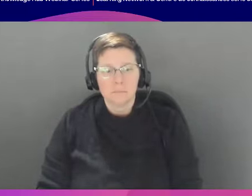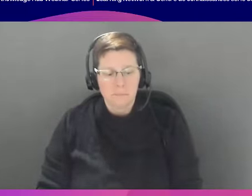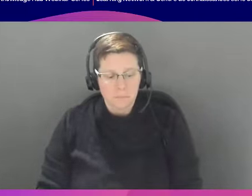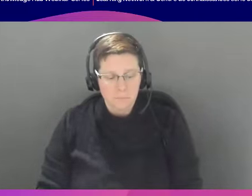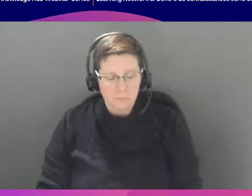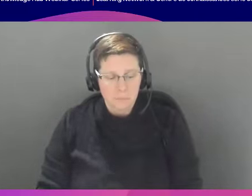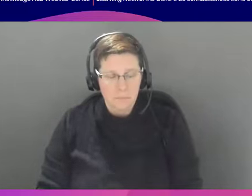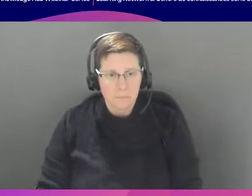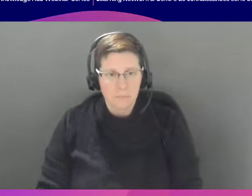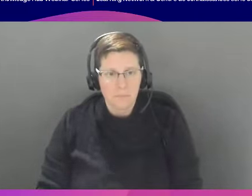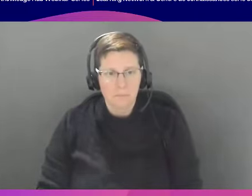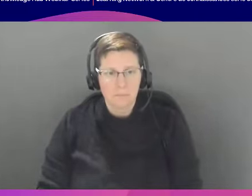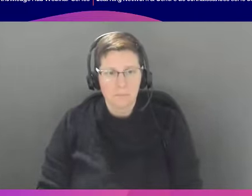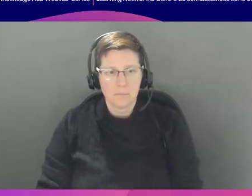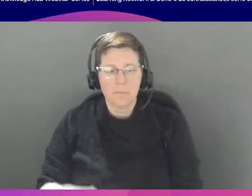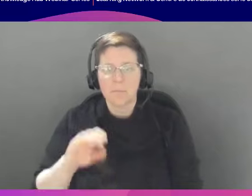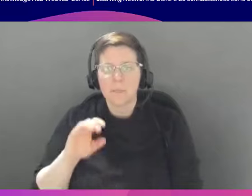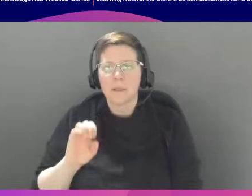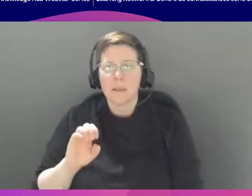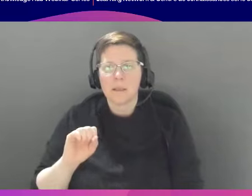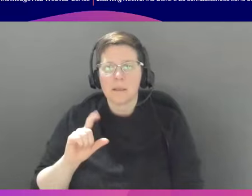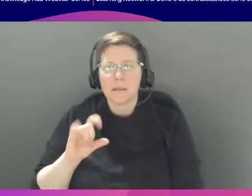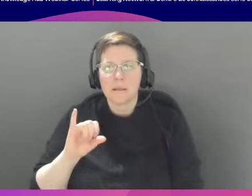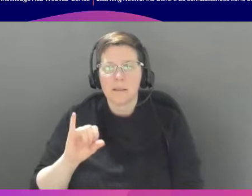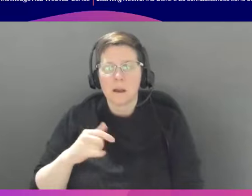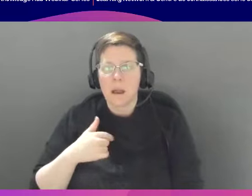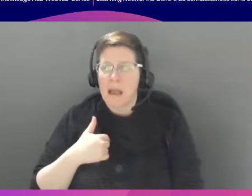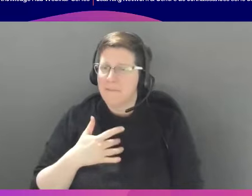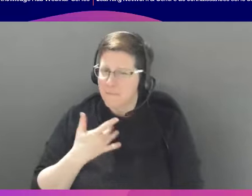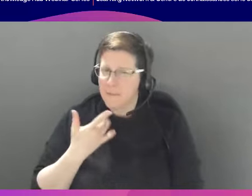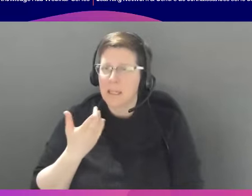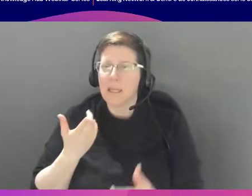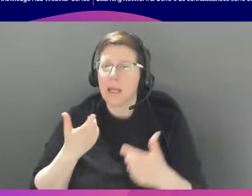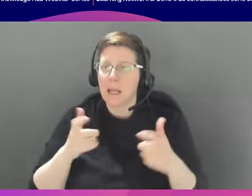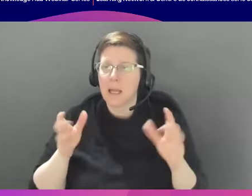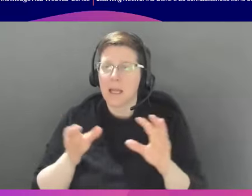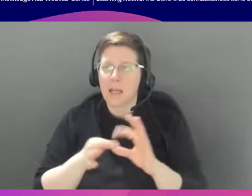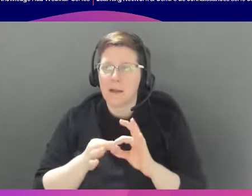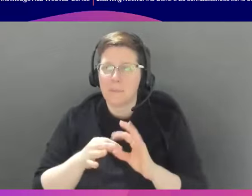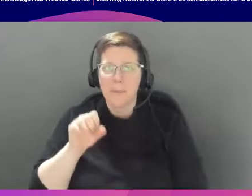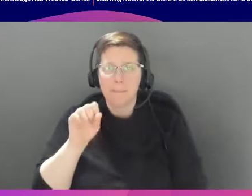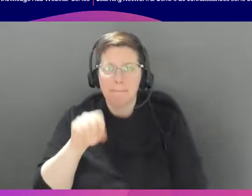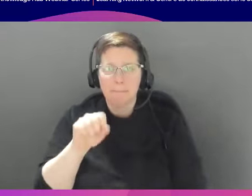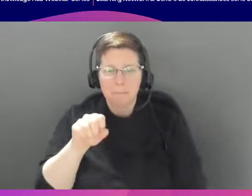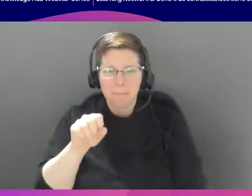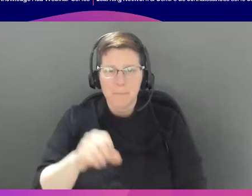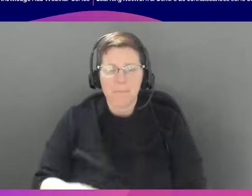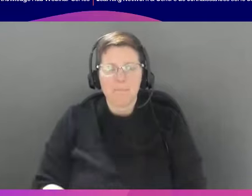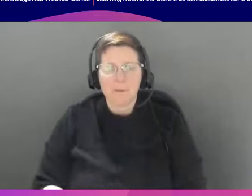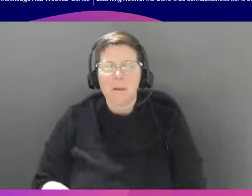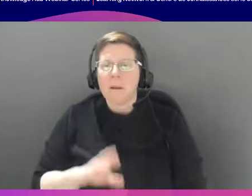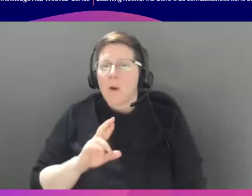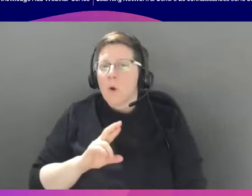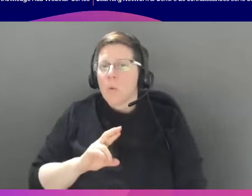Yeah, I think there's definitely a big connection there. I think there's tenets of the